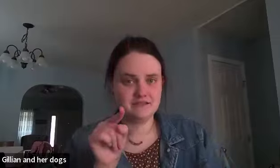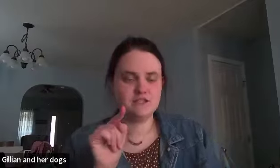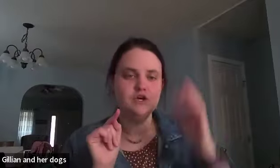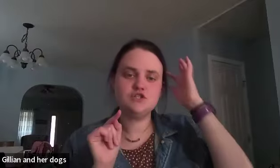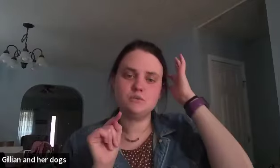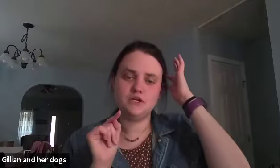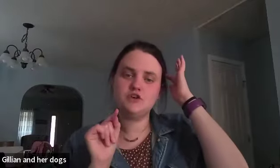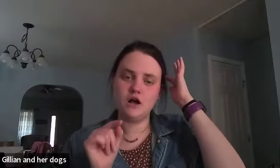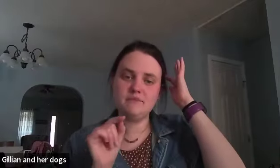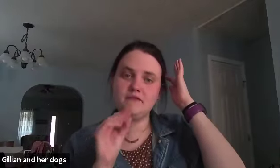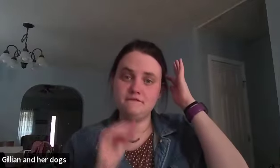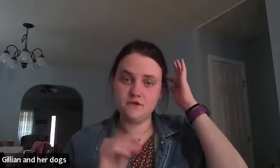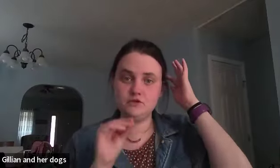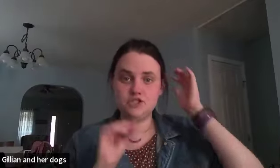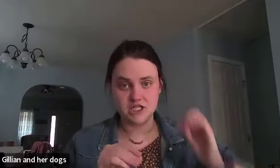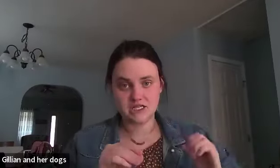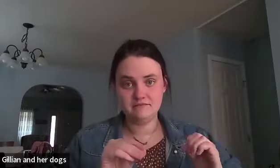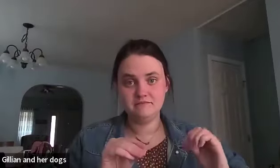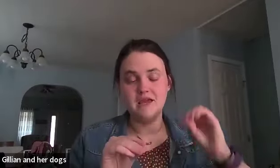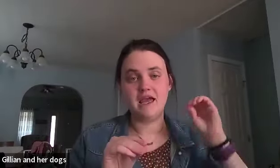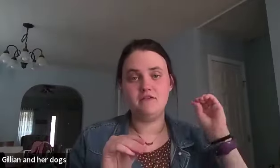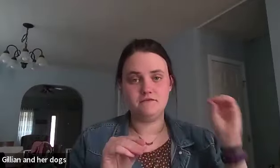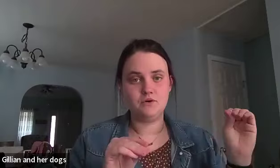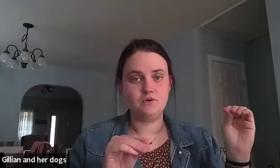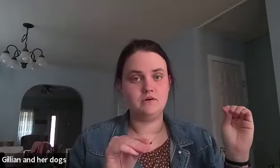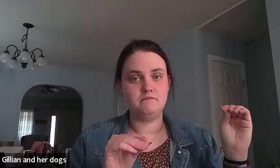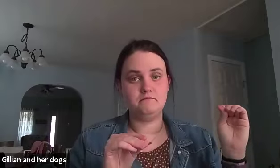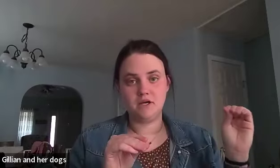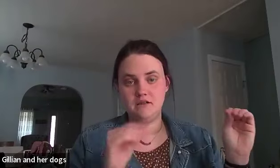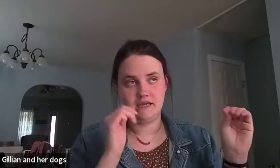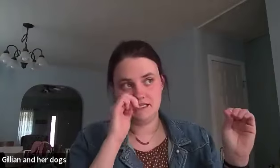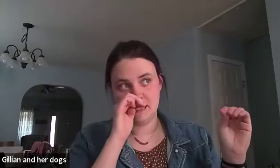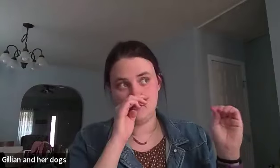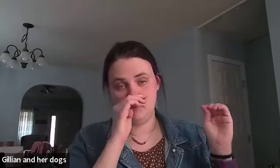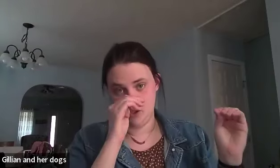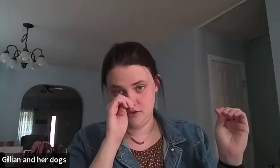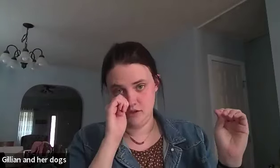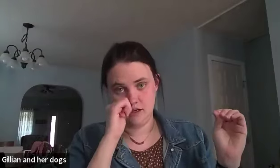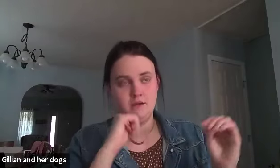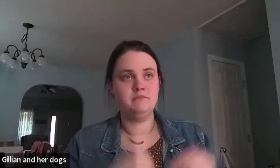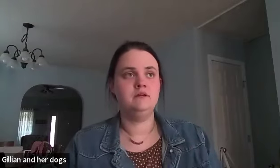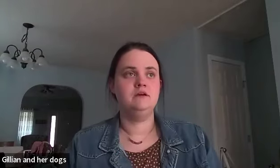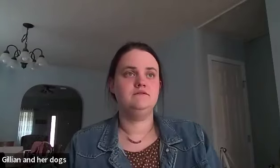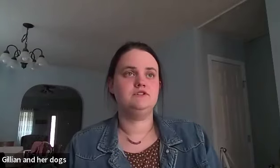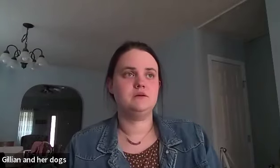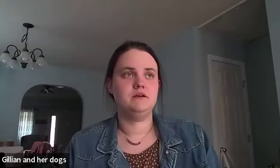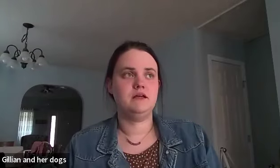Yes. So when you're talking about the food chicken and the food, but like any type of bird, if you're talking about like